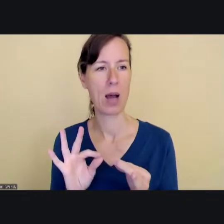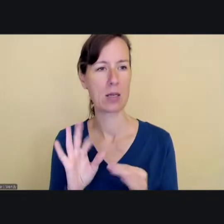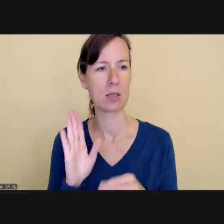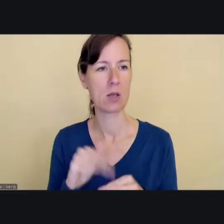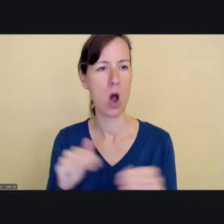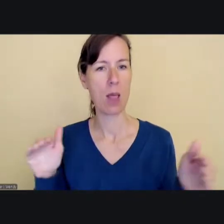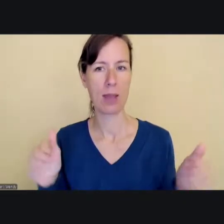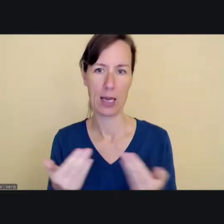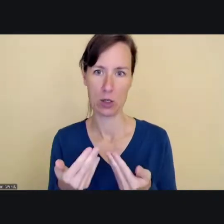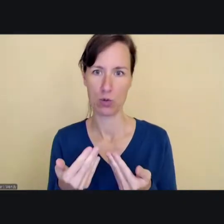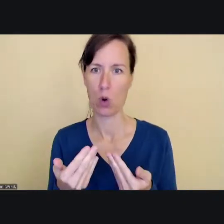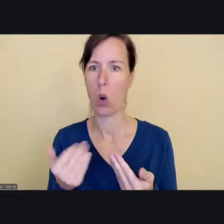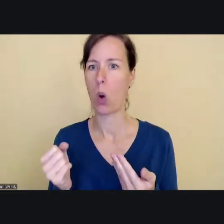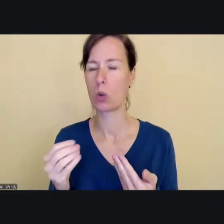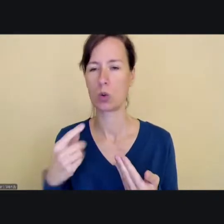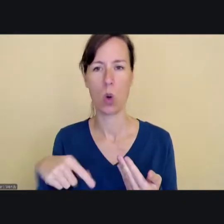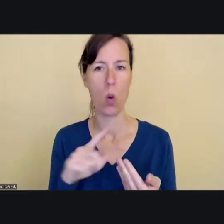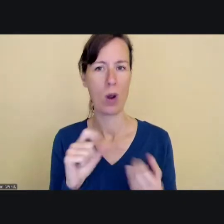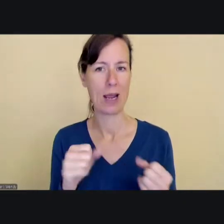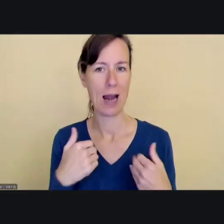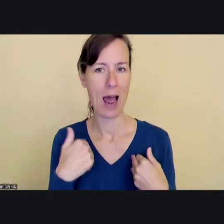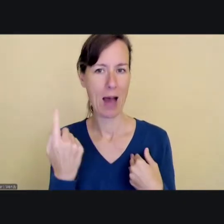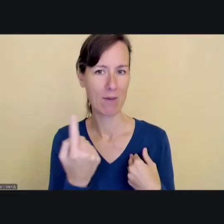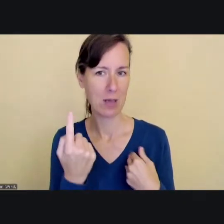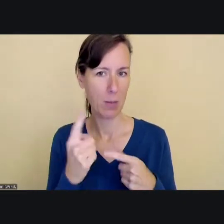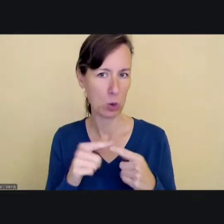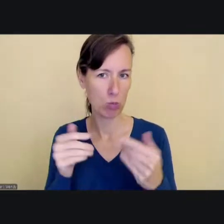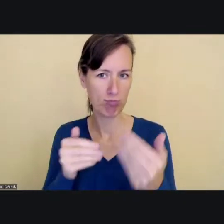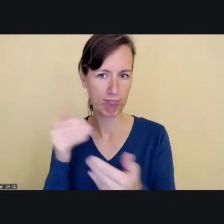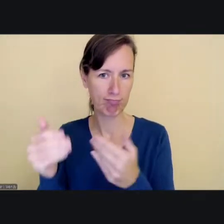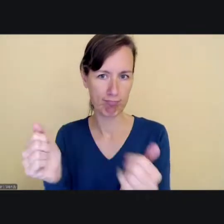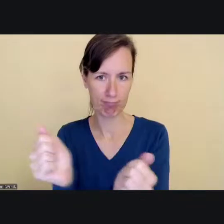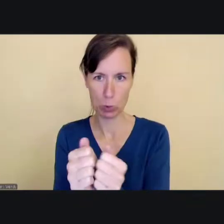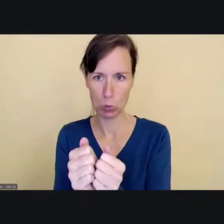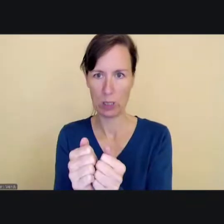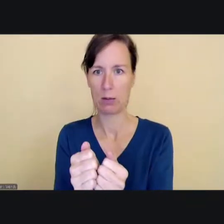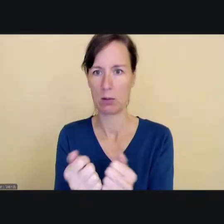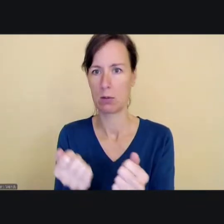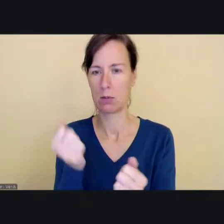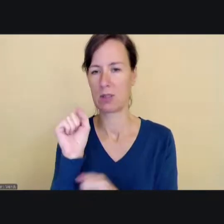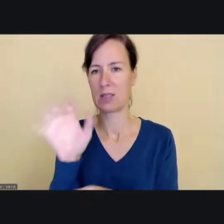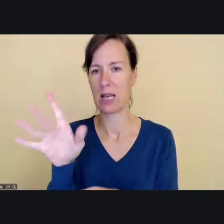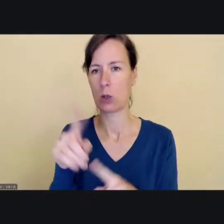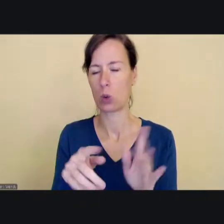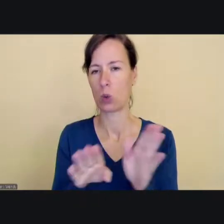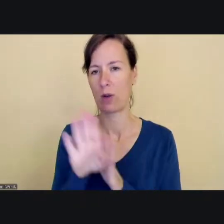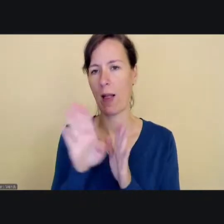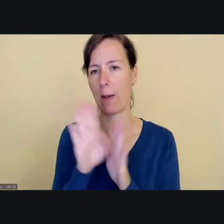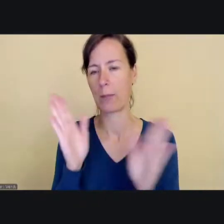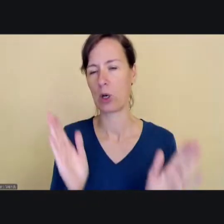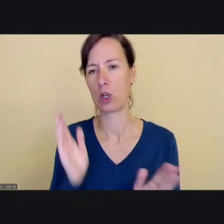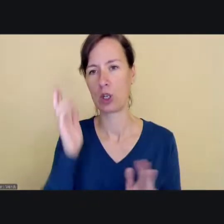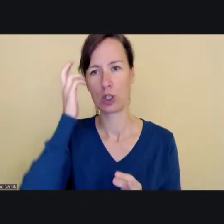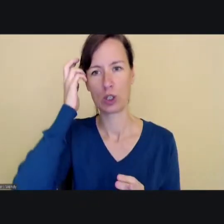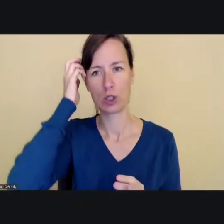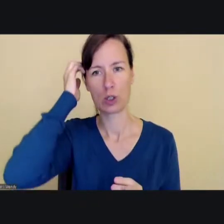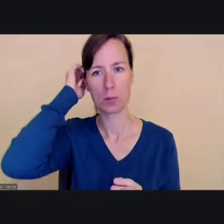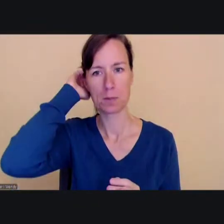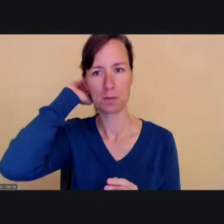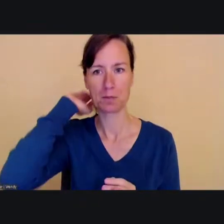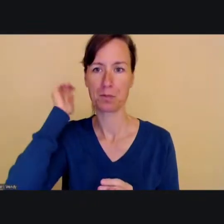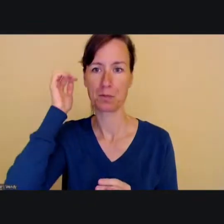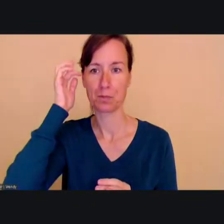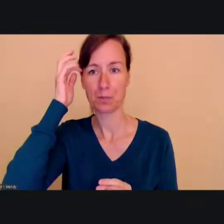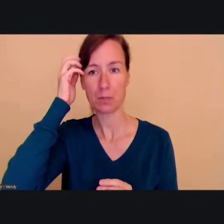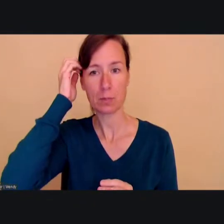we can have something to move forward with and send to the developer. Since you're talking about that, the